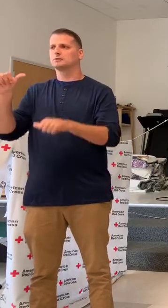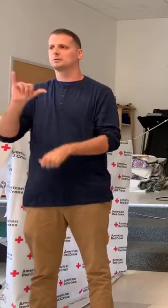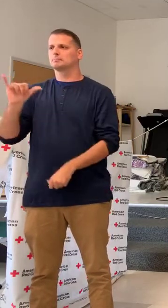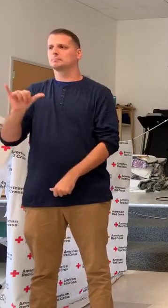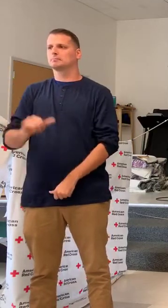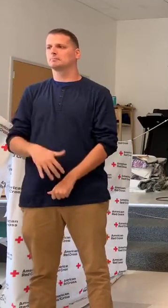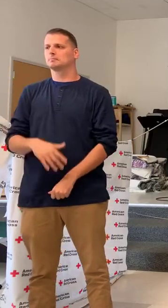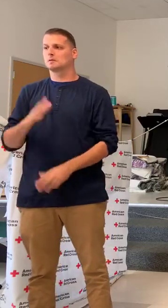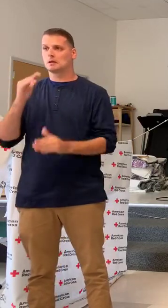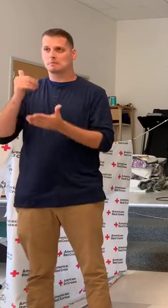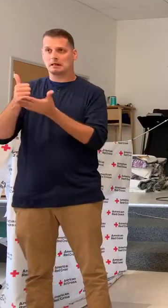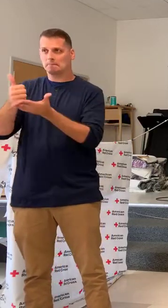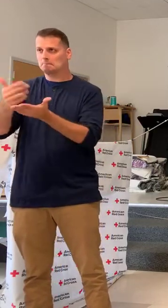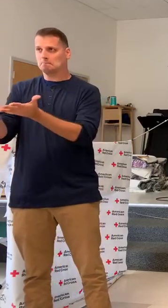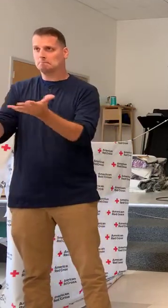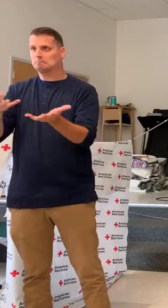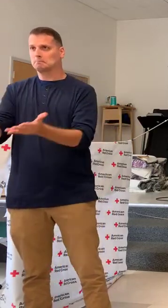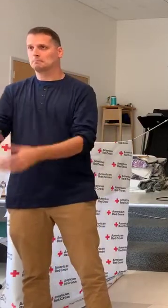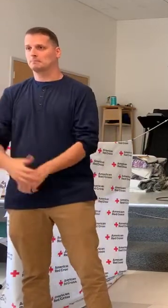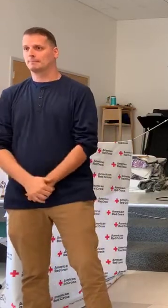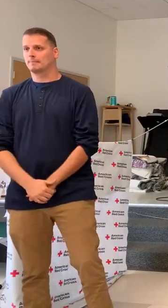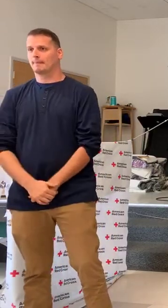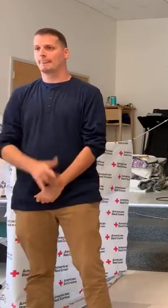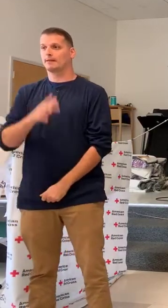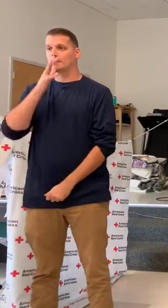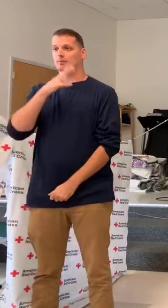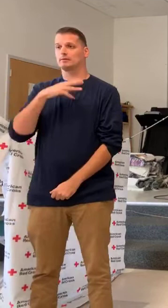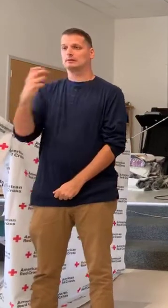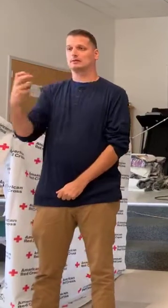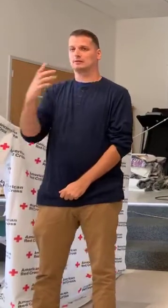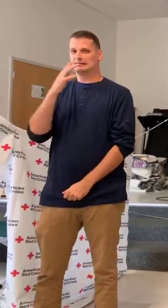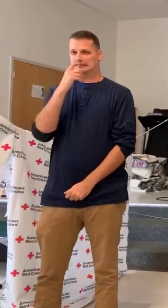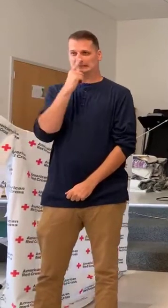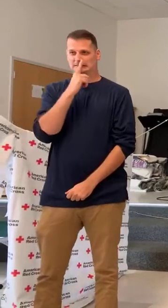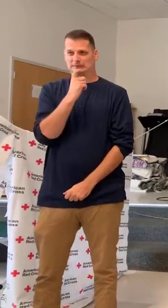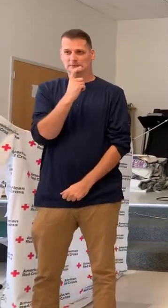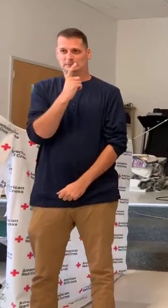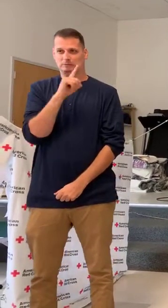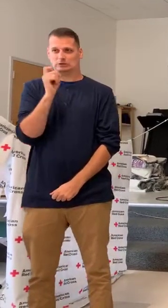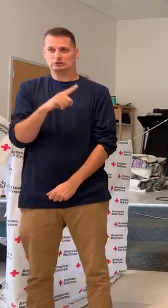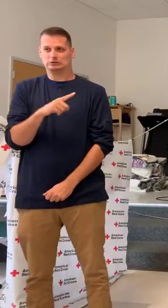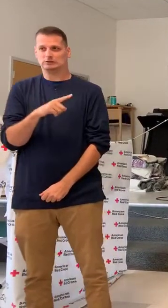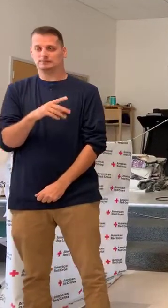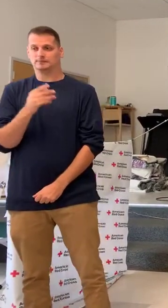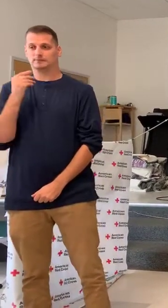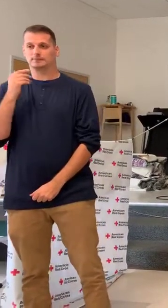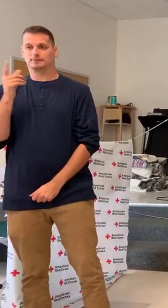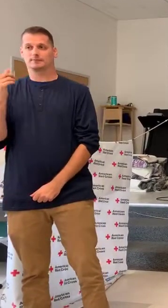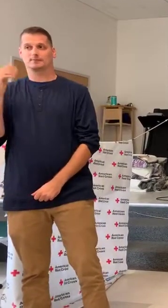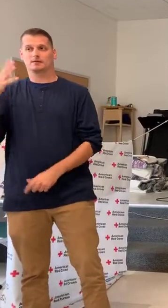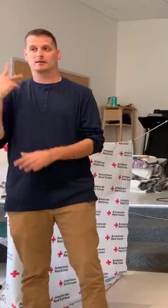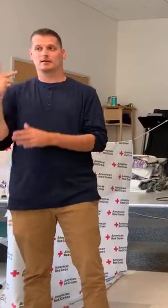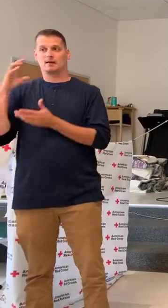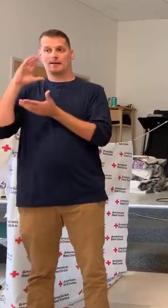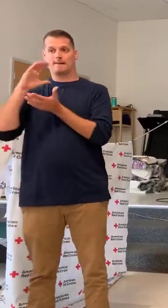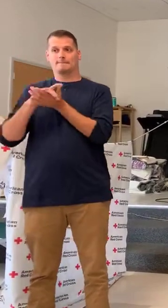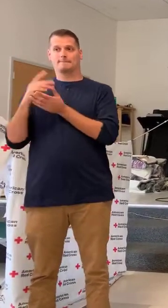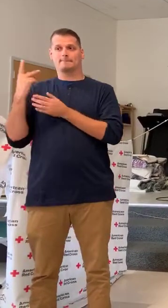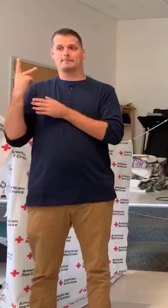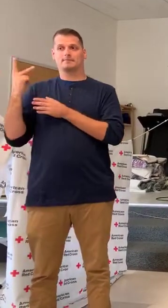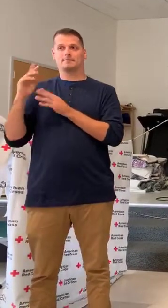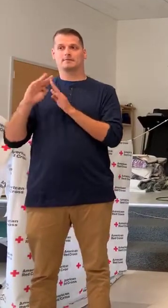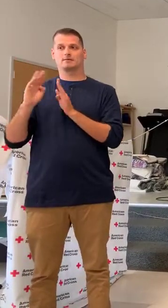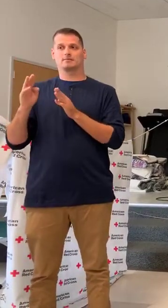helps. Can I add one thing to that? My husband and I had a house, our house actually exploded in